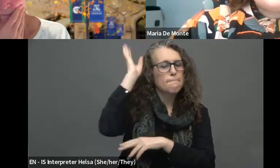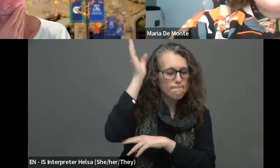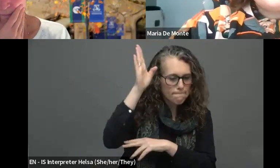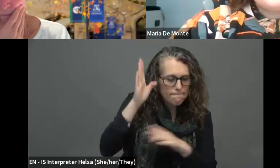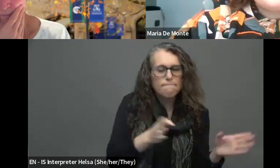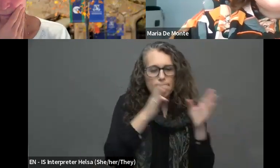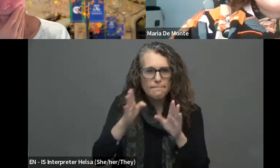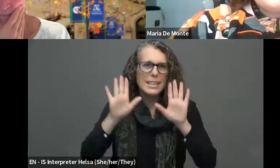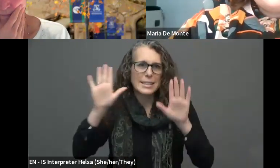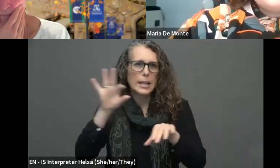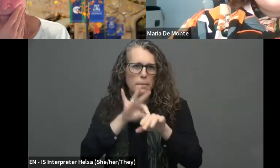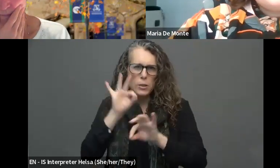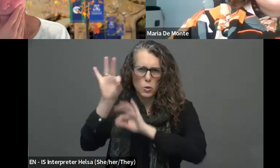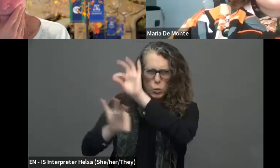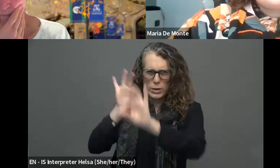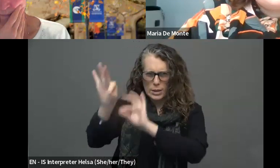Q&A.